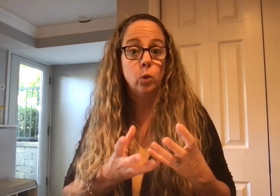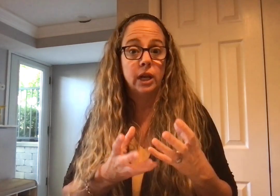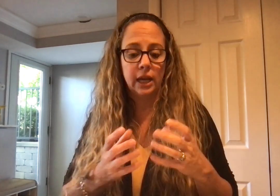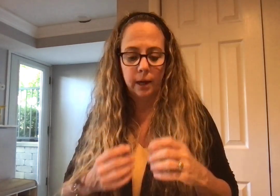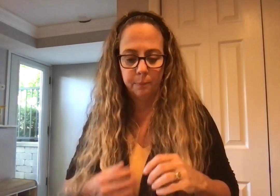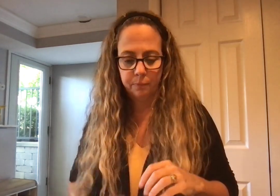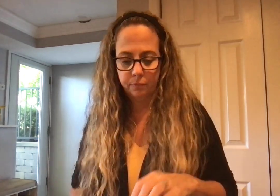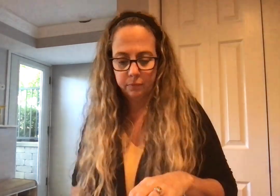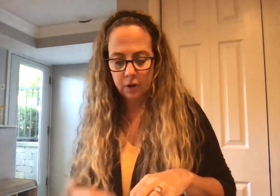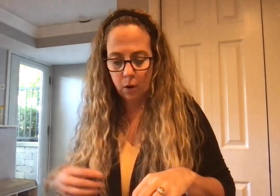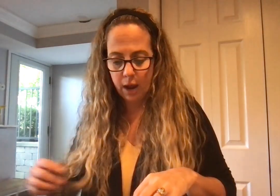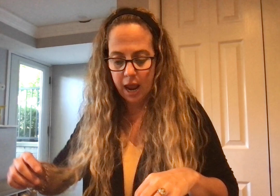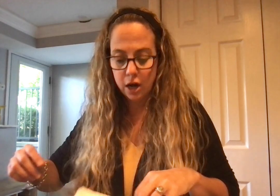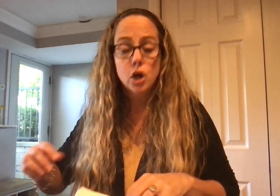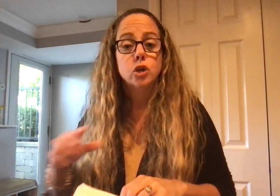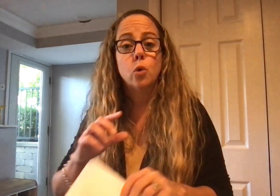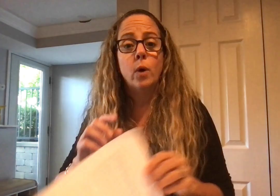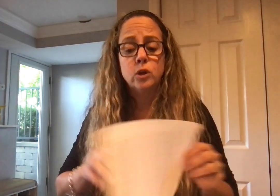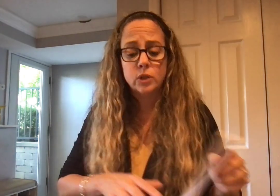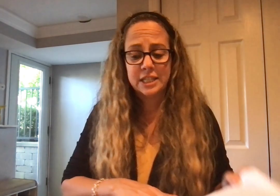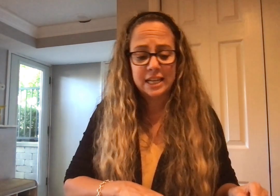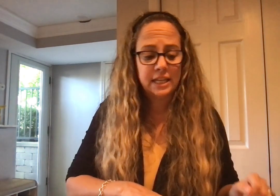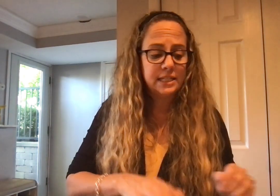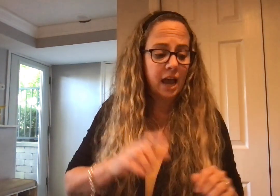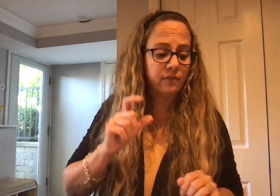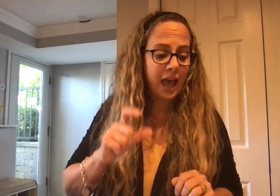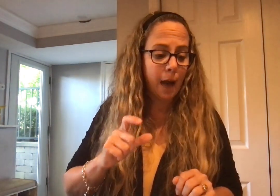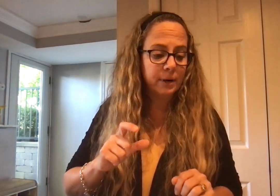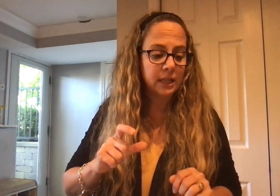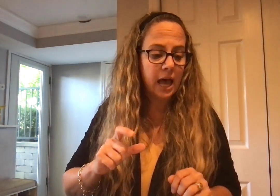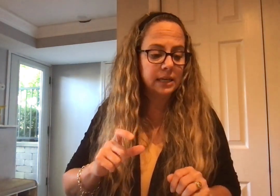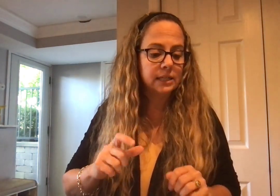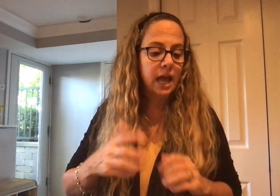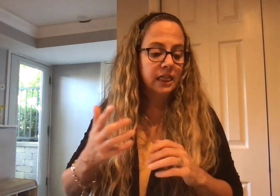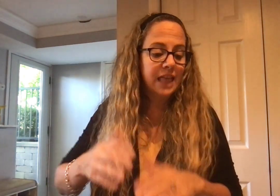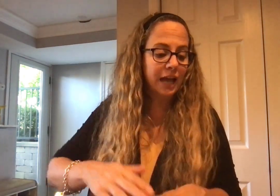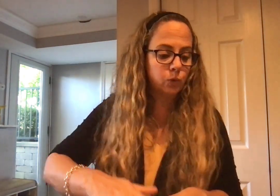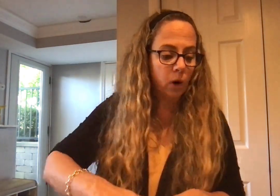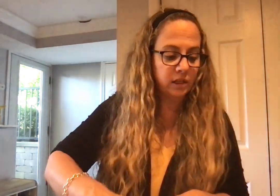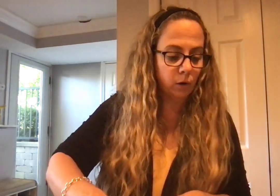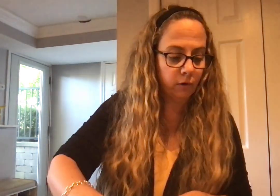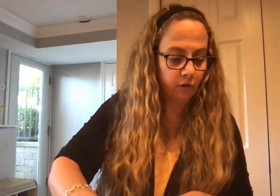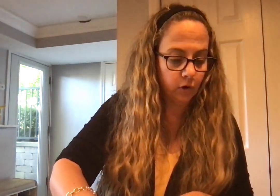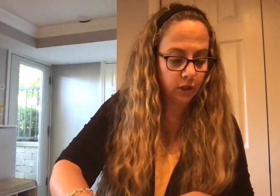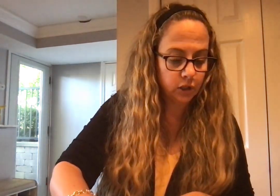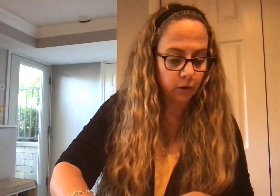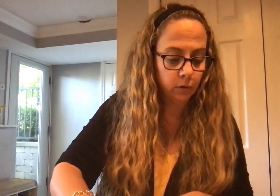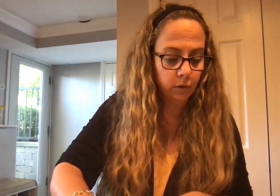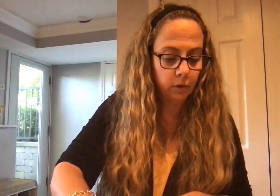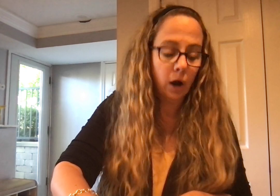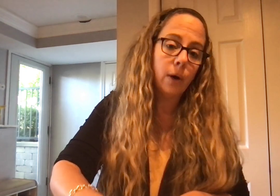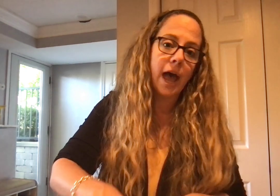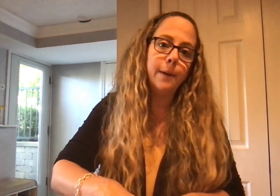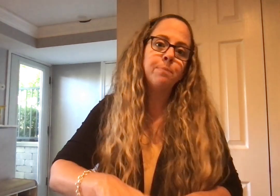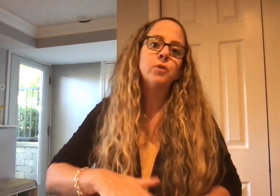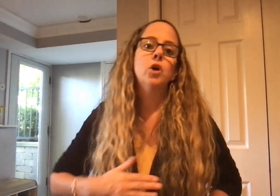community. Okay, so when you see deaf capitalized, that's what they're referring to. Okay,